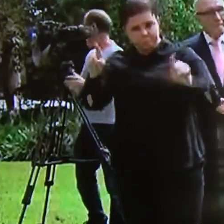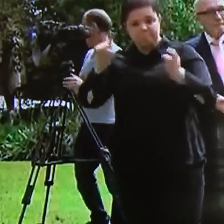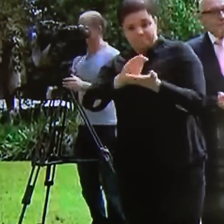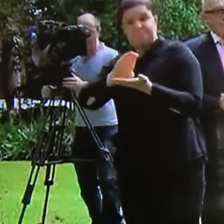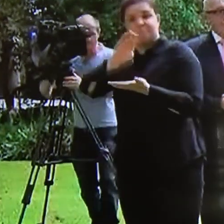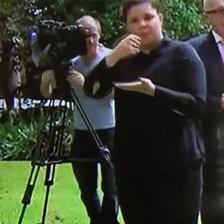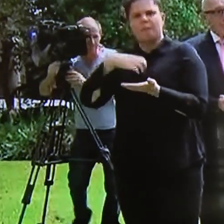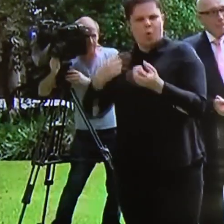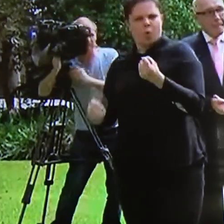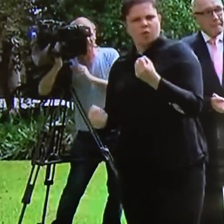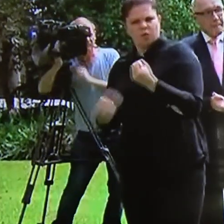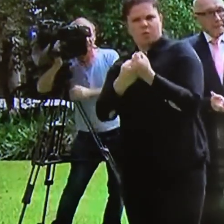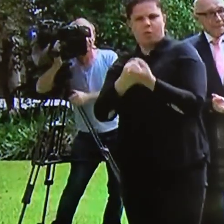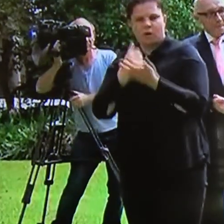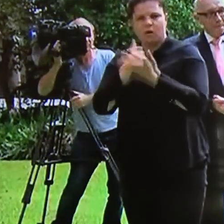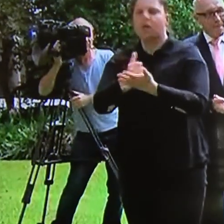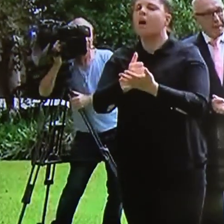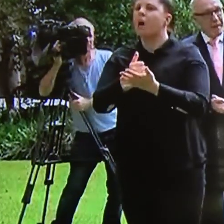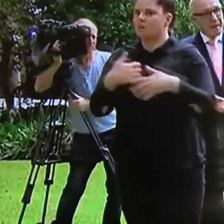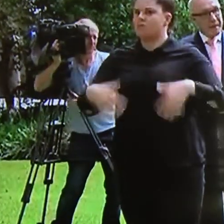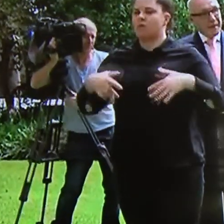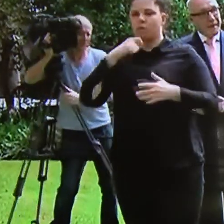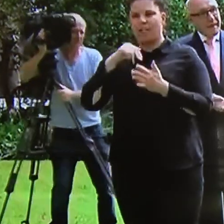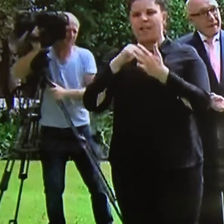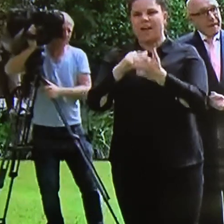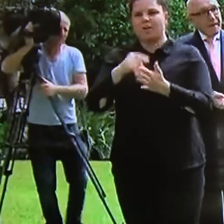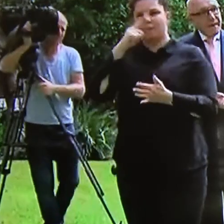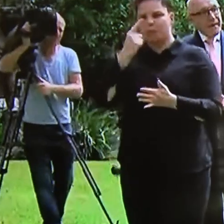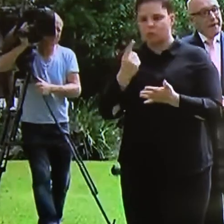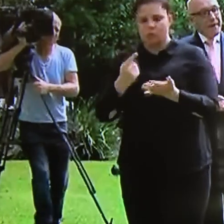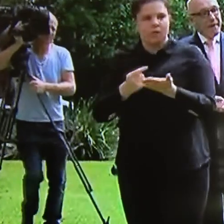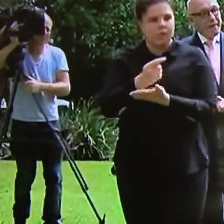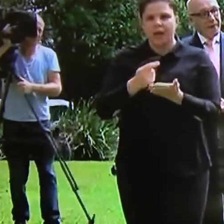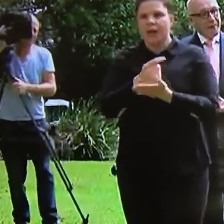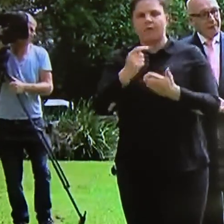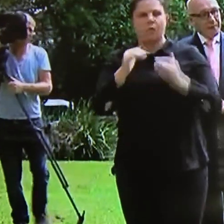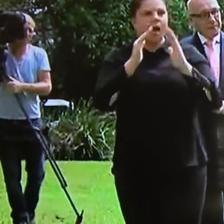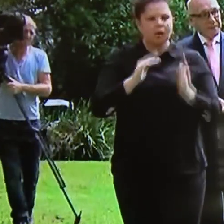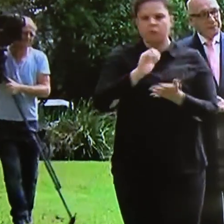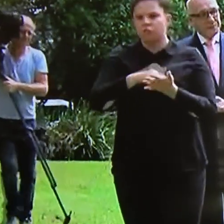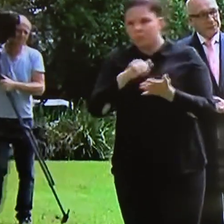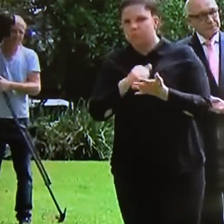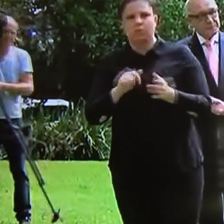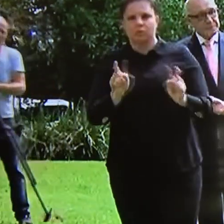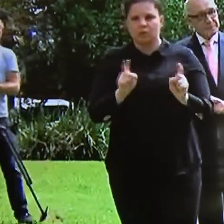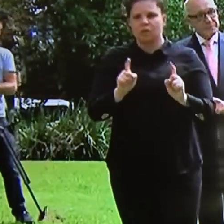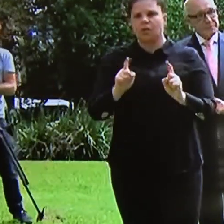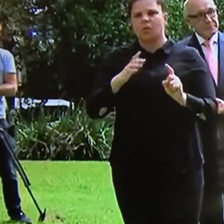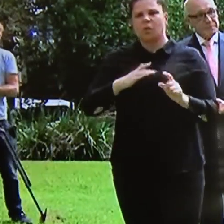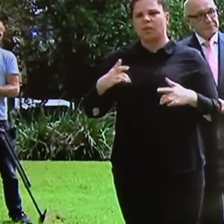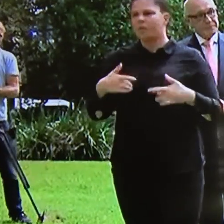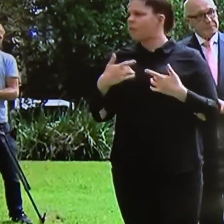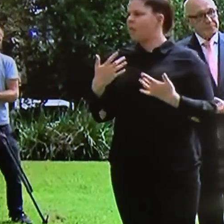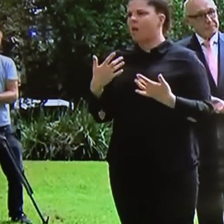assistance and support measures will go a long way to supporting tenants. We want them to know that they are not alone when they are suffering